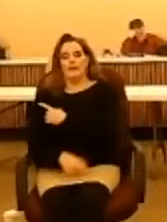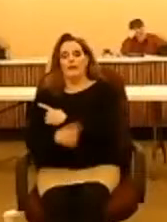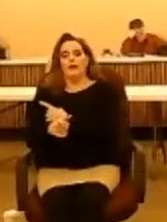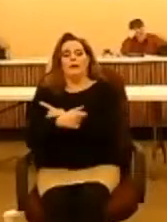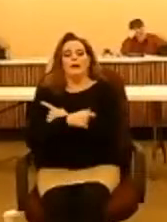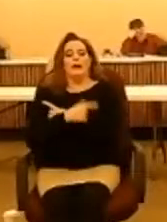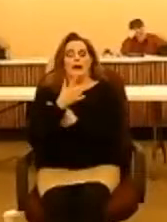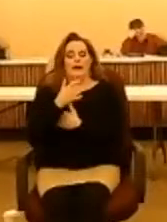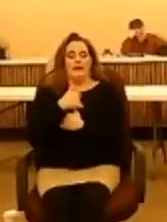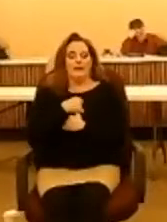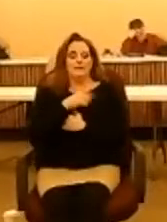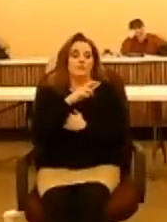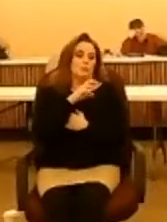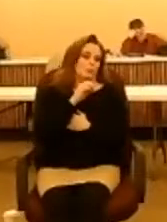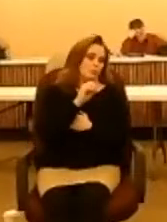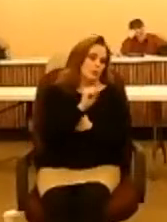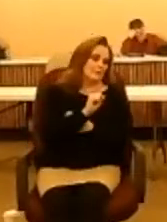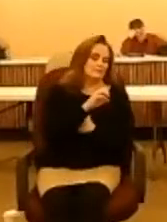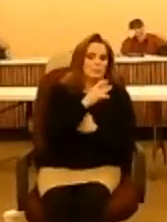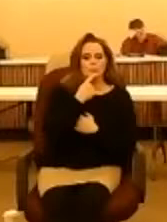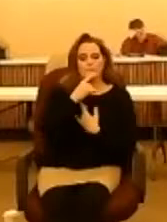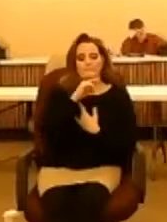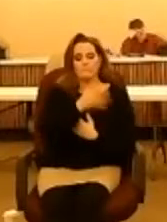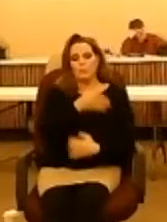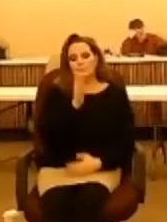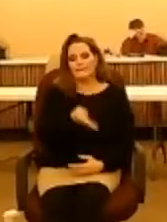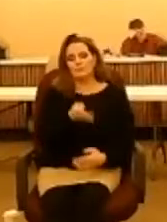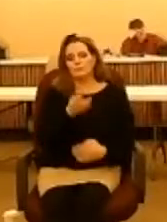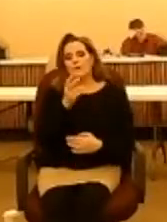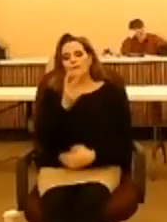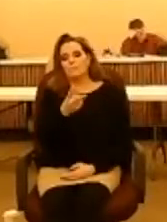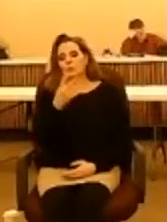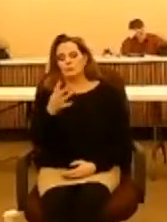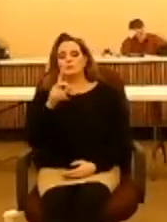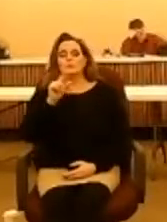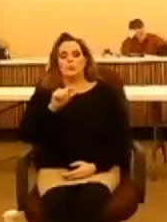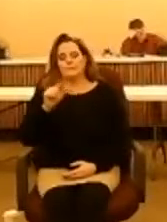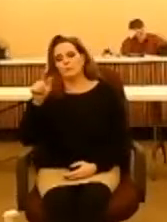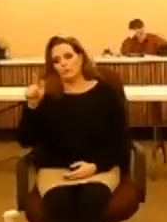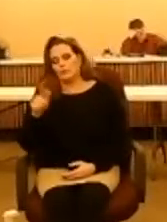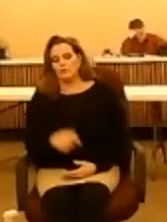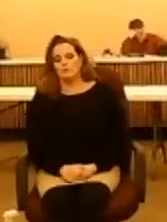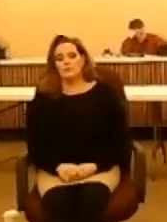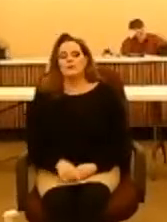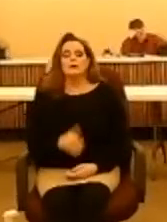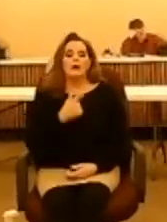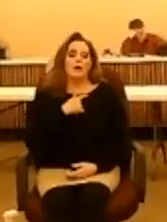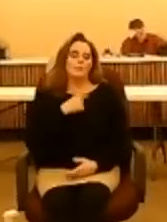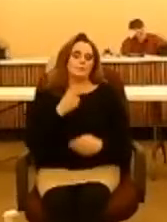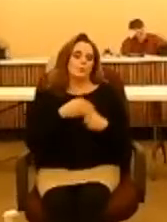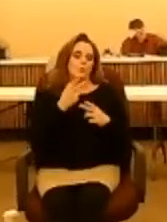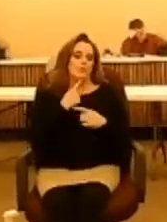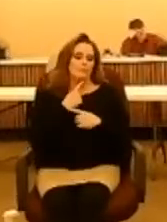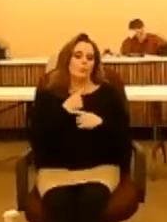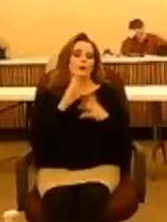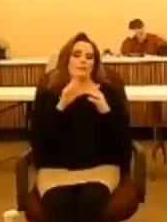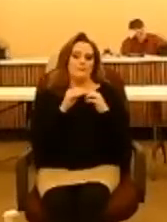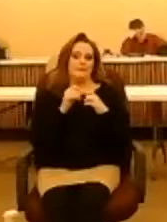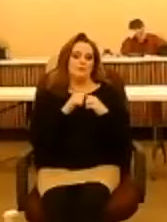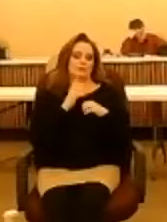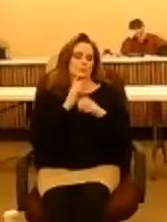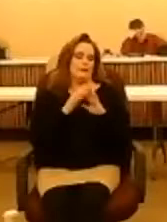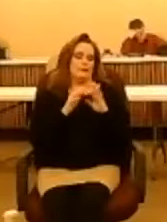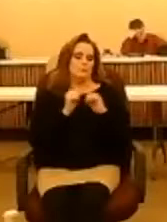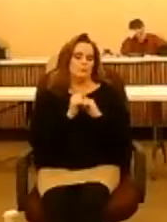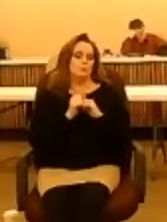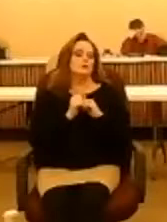fellow board members, I have resolution number 4-42, 2021, to call for a public hearing regarding the establishment